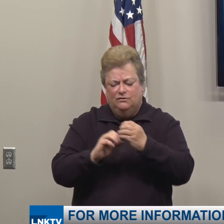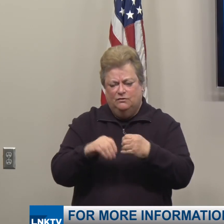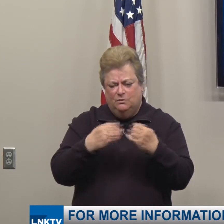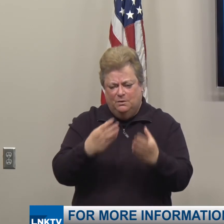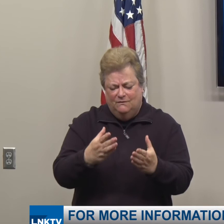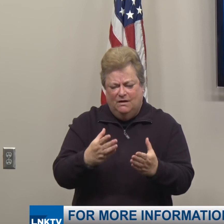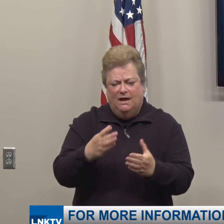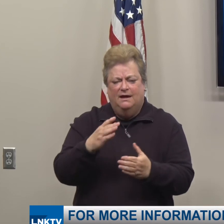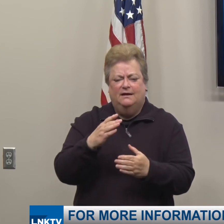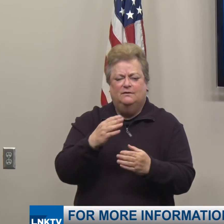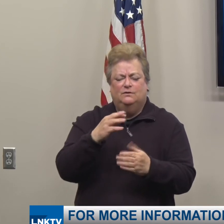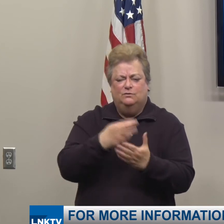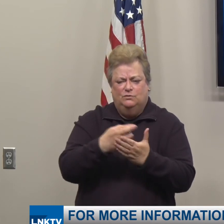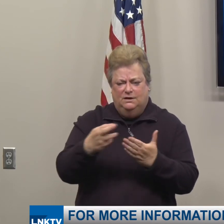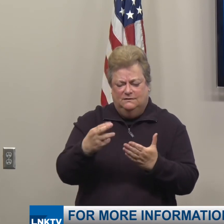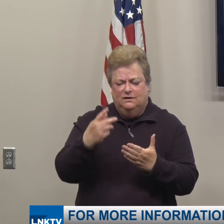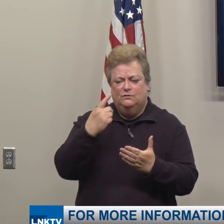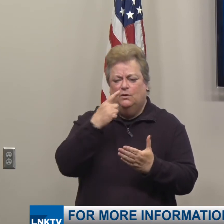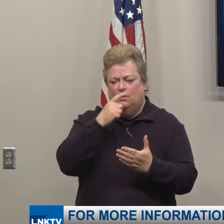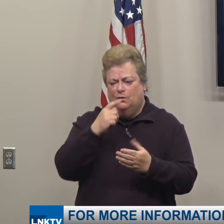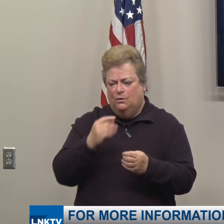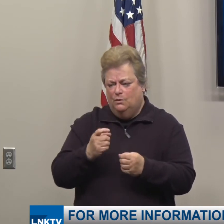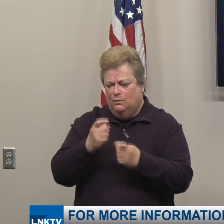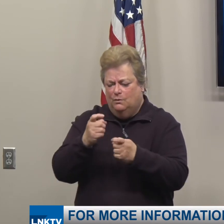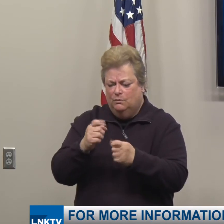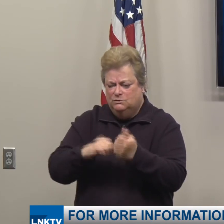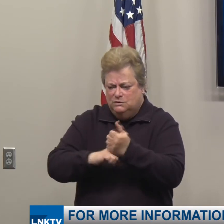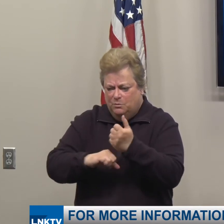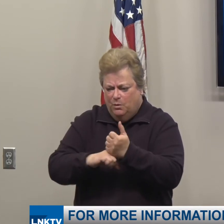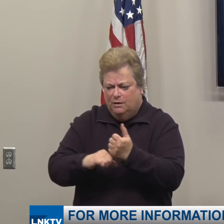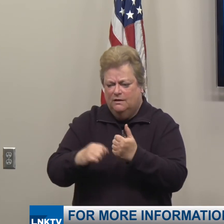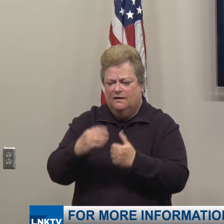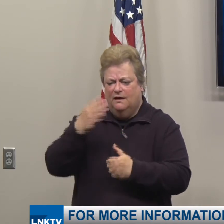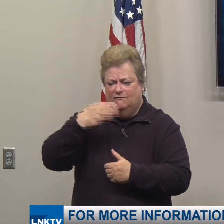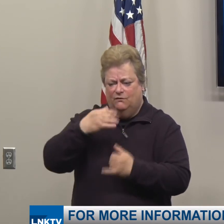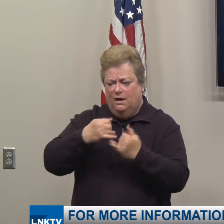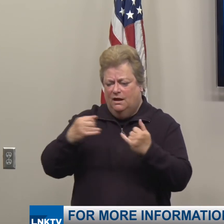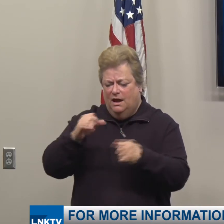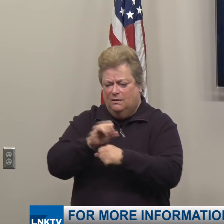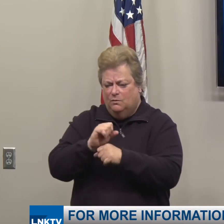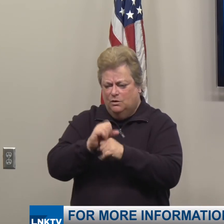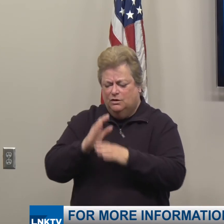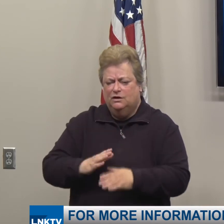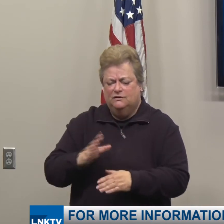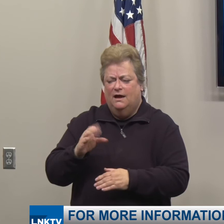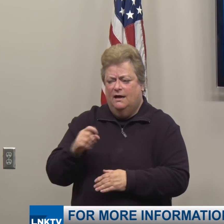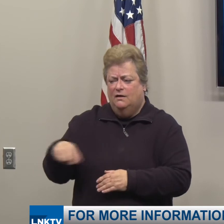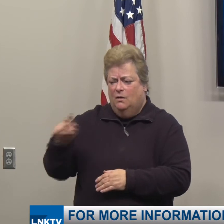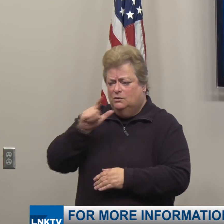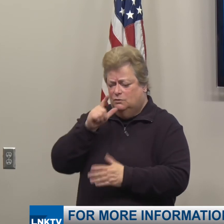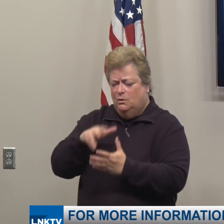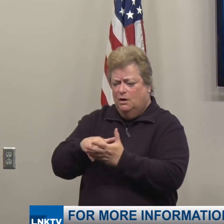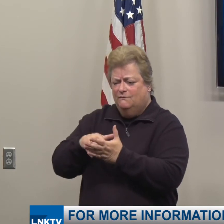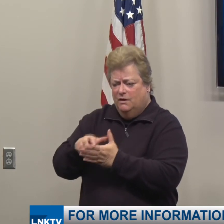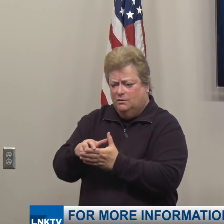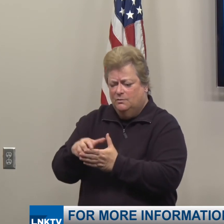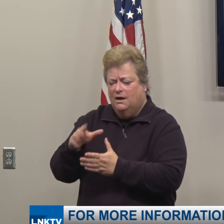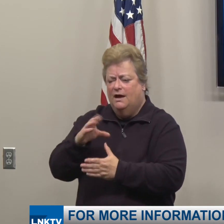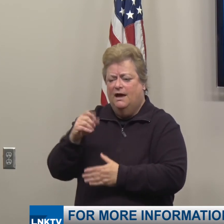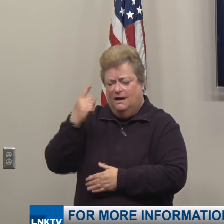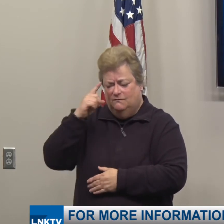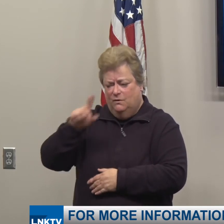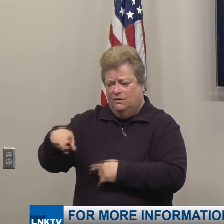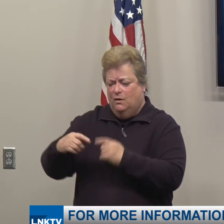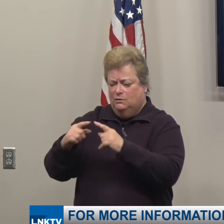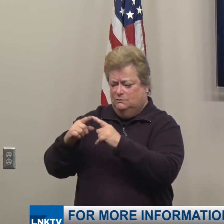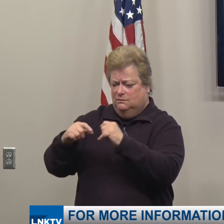to agencies who support frontline workers, individuals who are newly vulnerable as a result of the pandemic, and to racial and ethnic